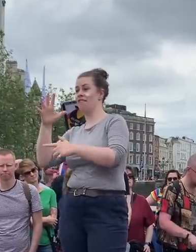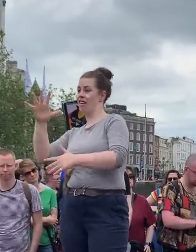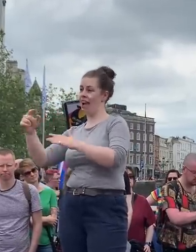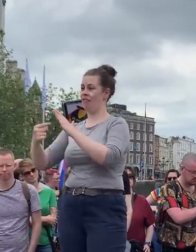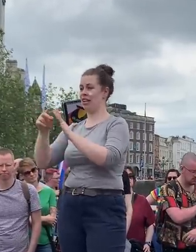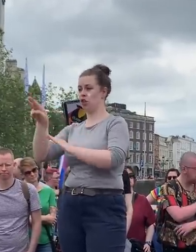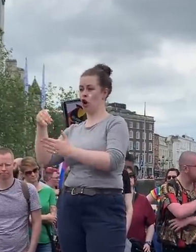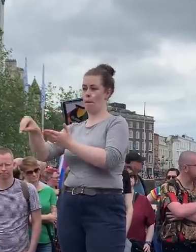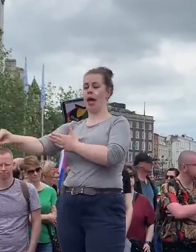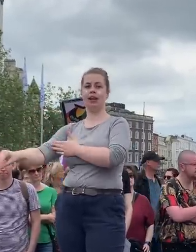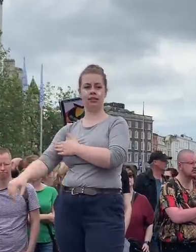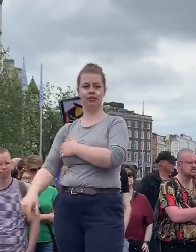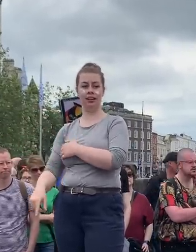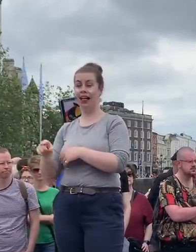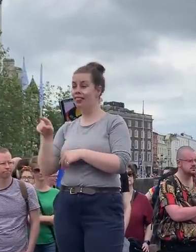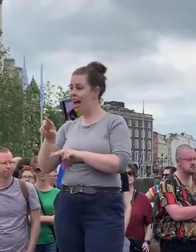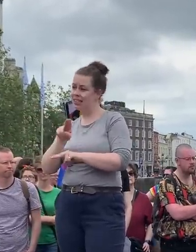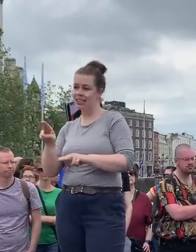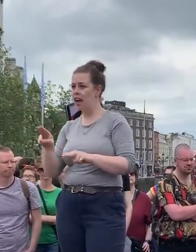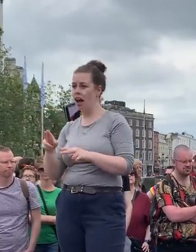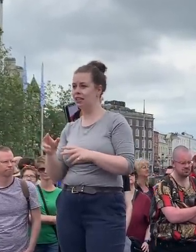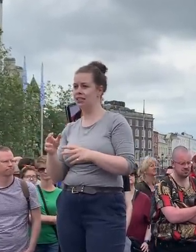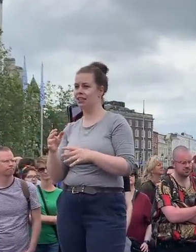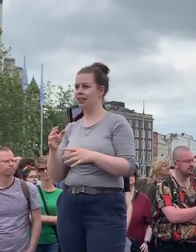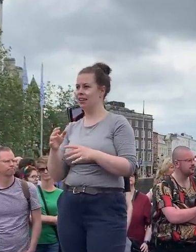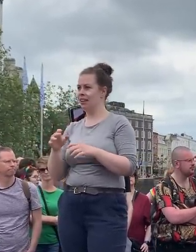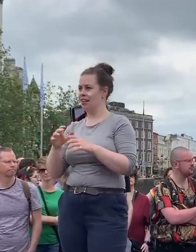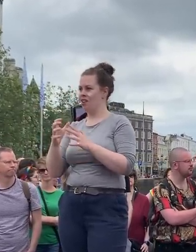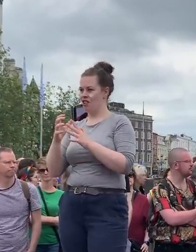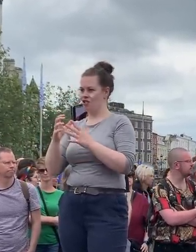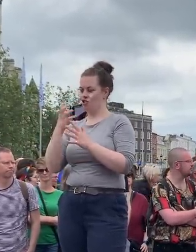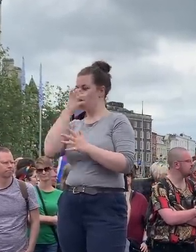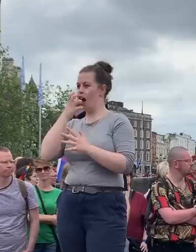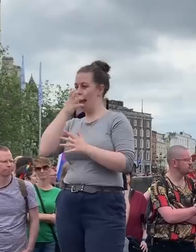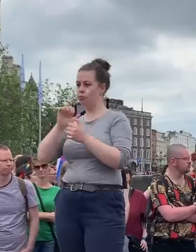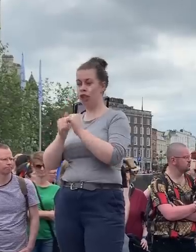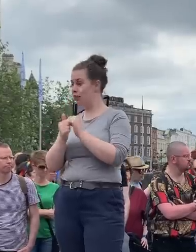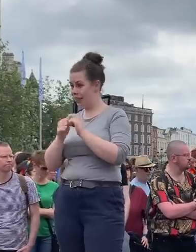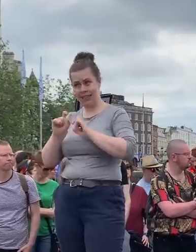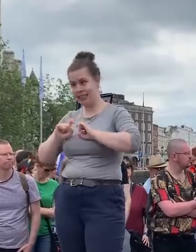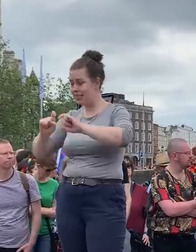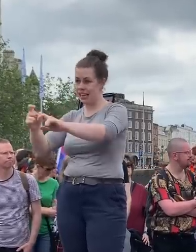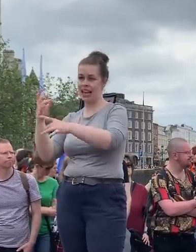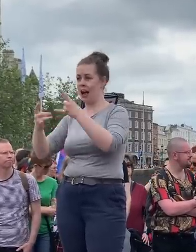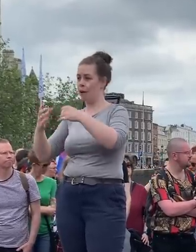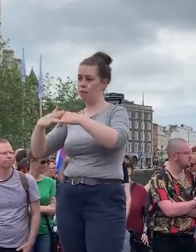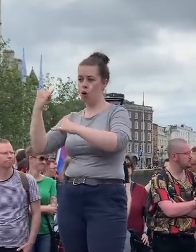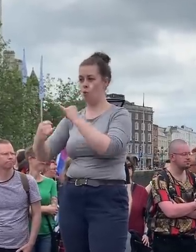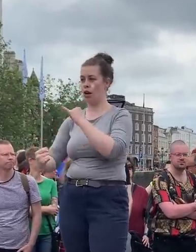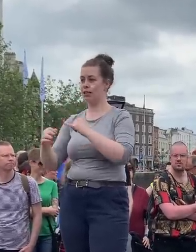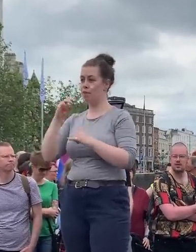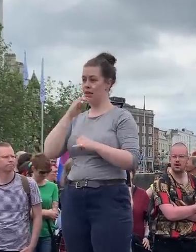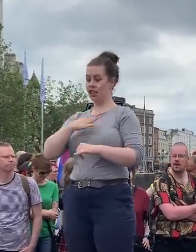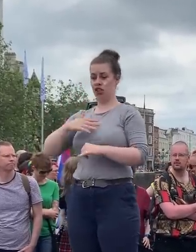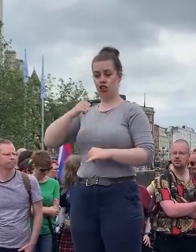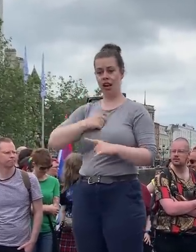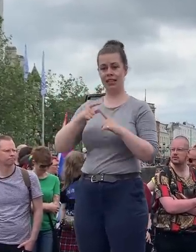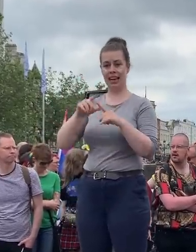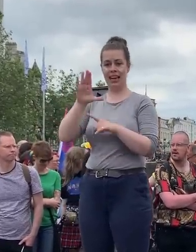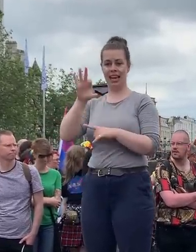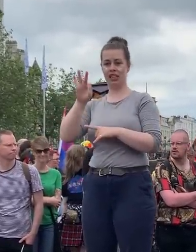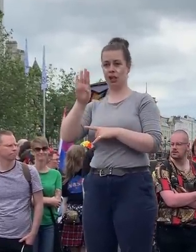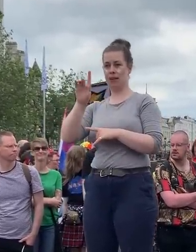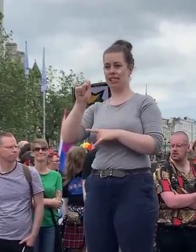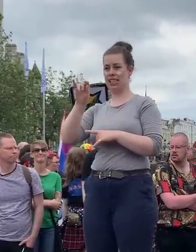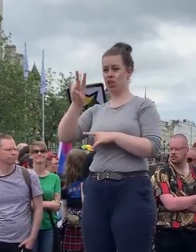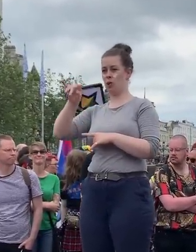fine. That's not decriminalisation, although that's how it was sold at the time. And that's not making trans people and LGBT people